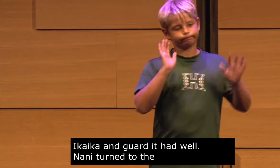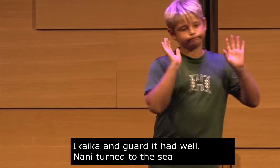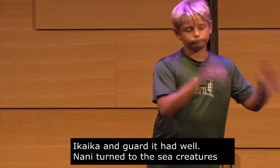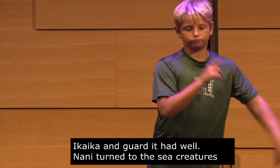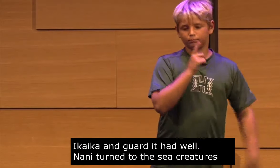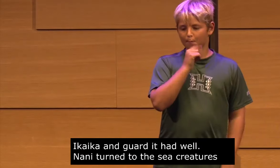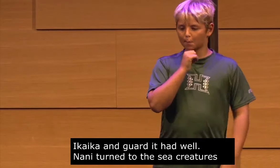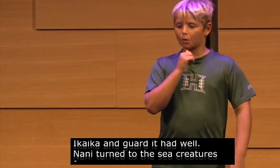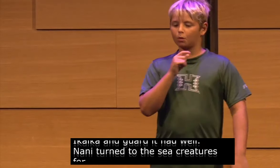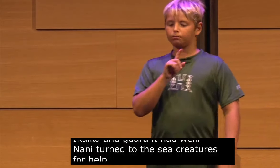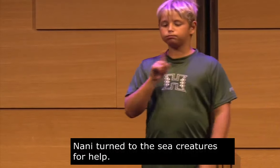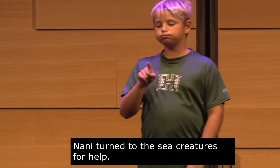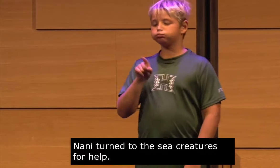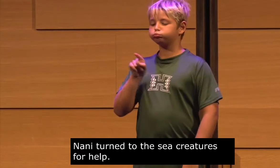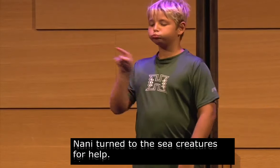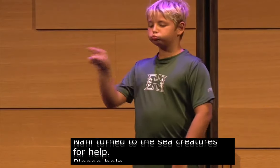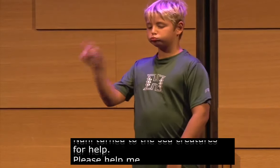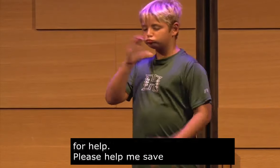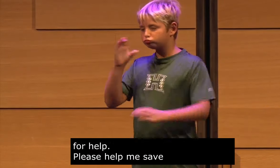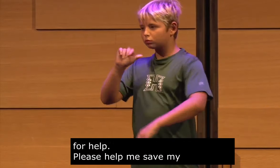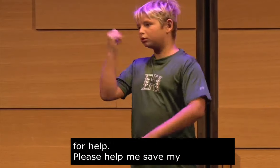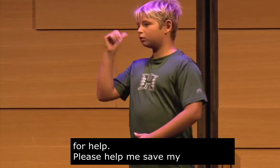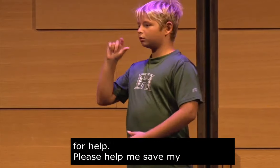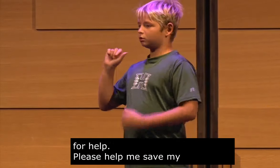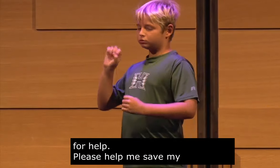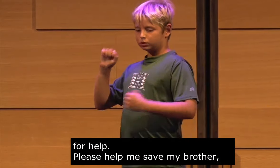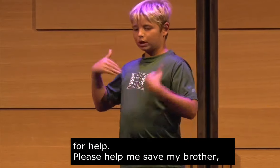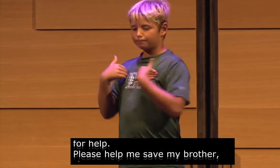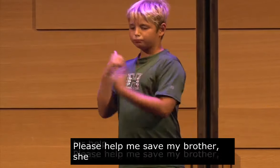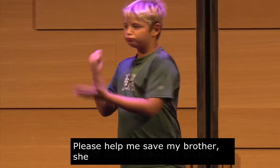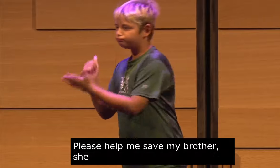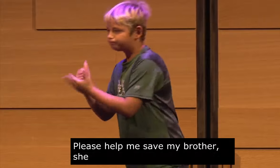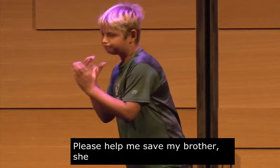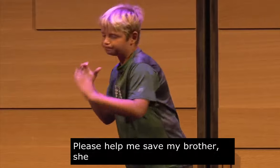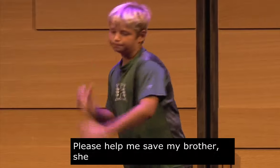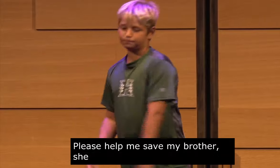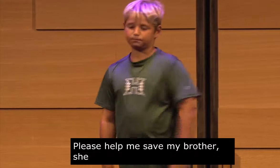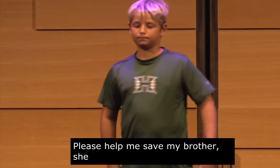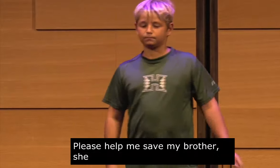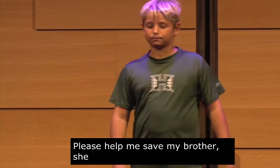help. Please help me save my brother, she cried.